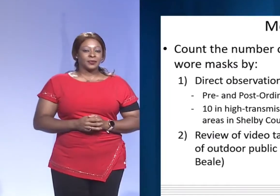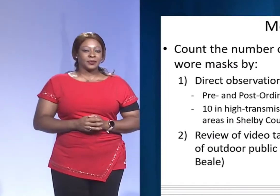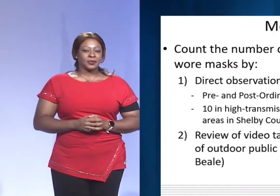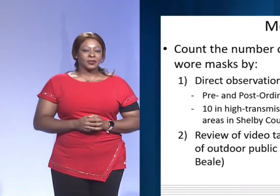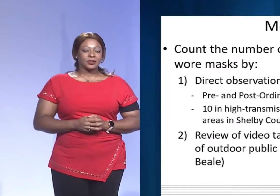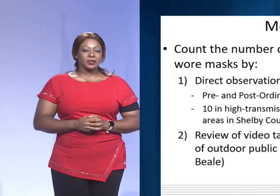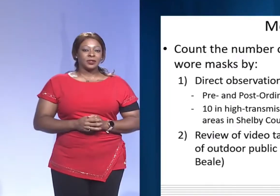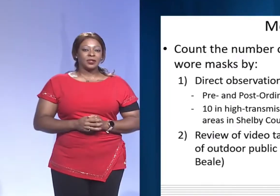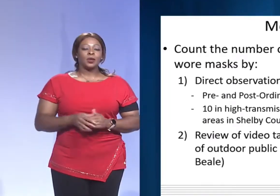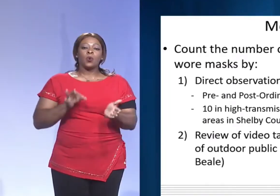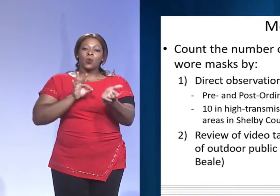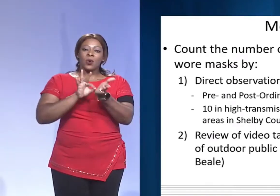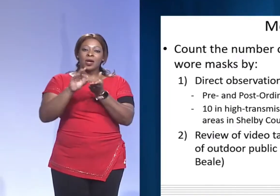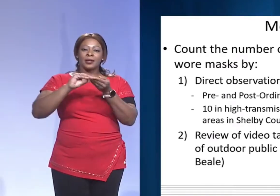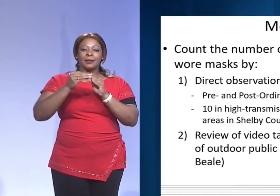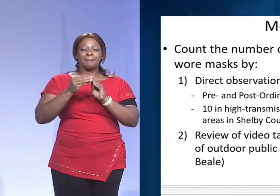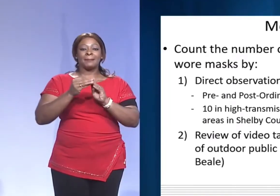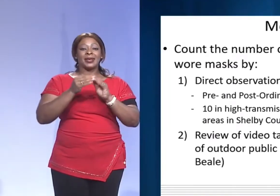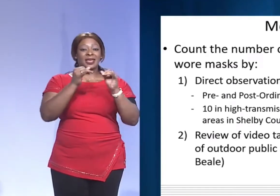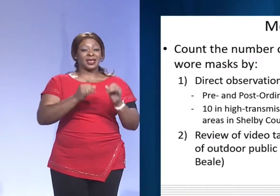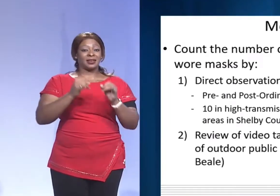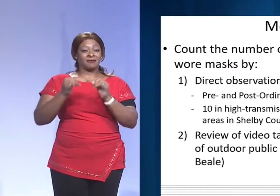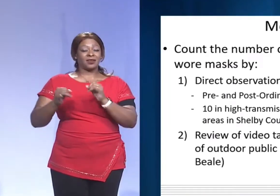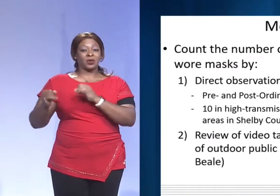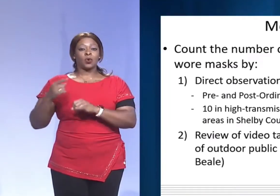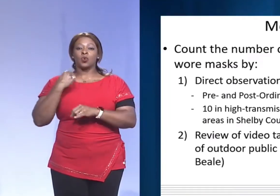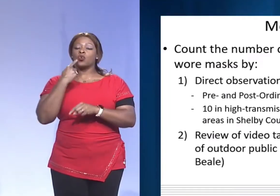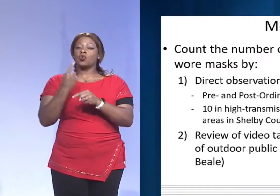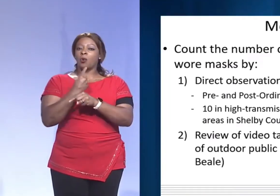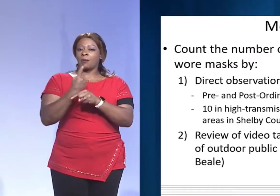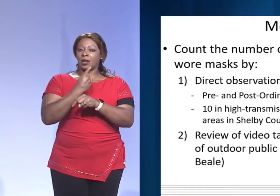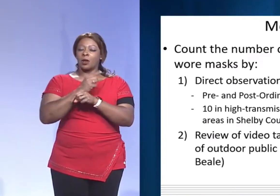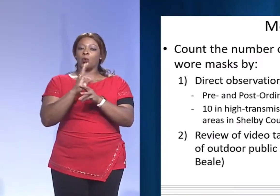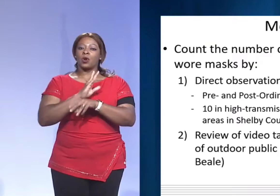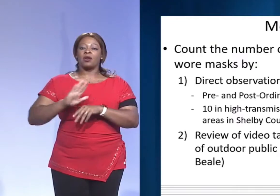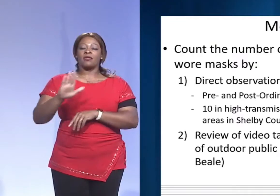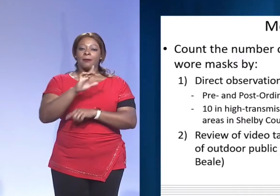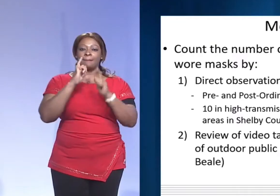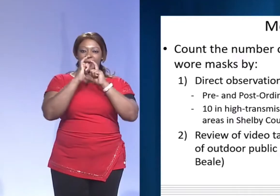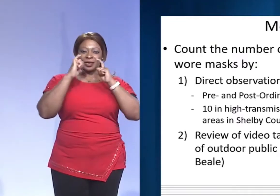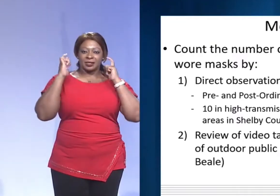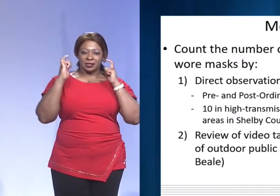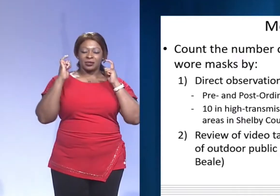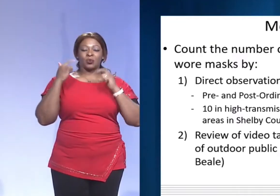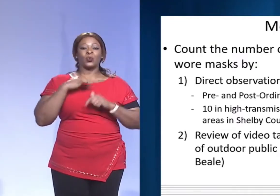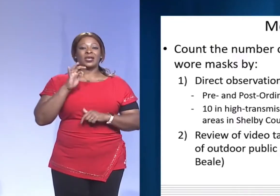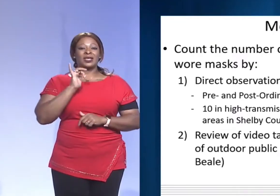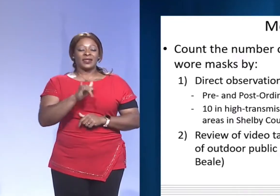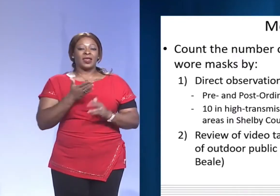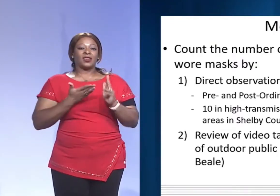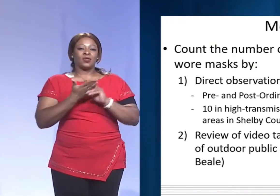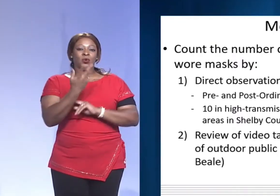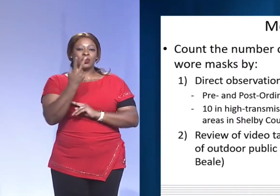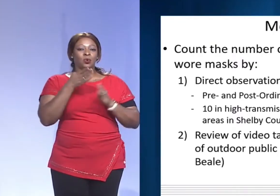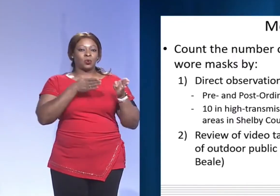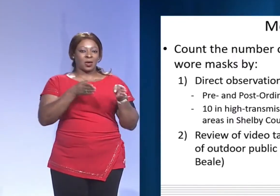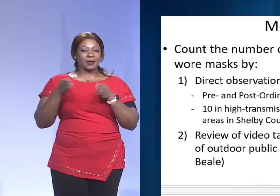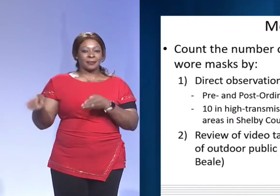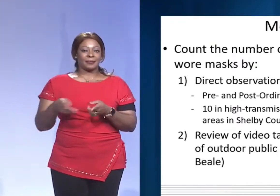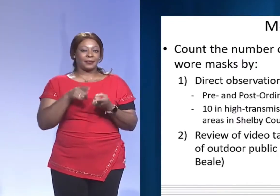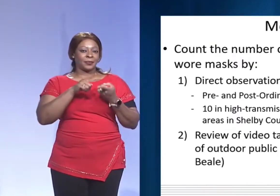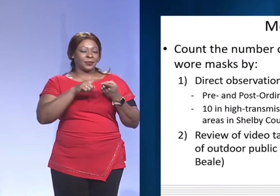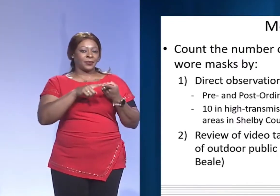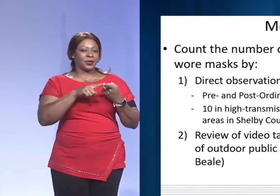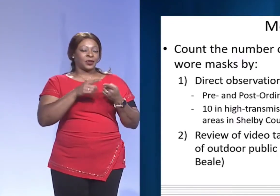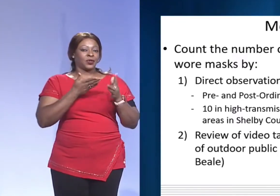We counted the number of individuals who were correctly wearing masks. We did this via two methods. One was